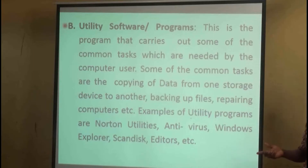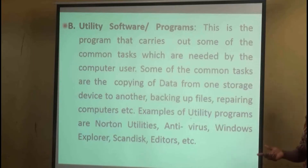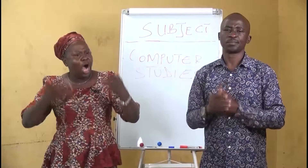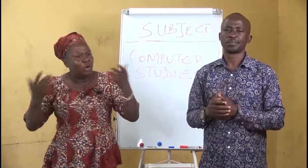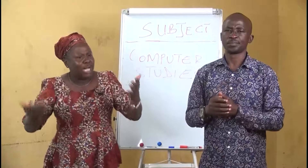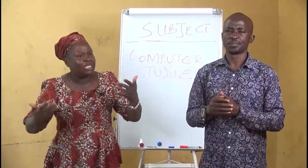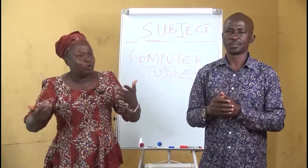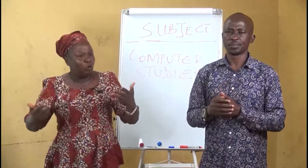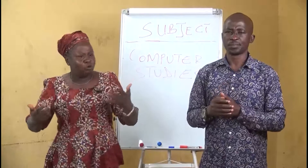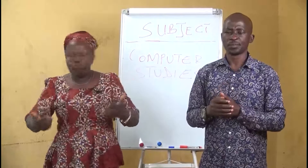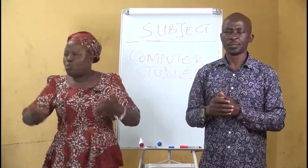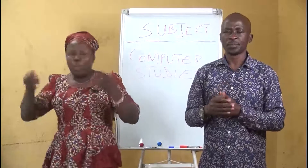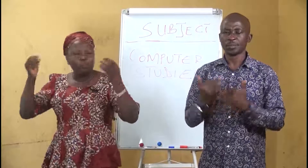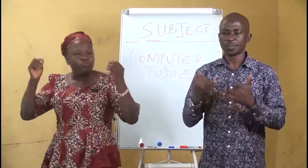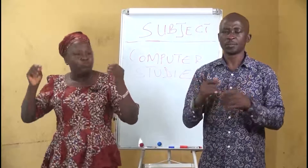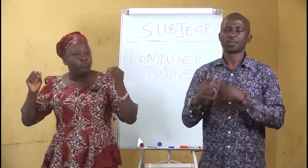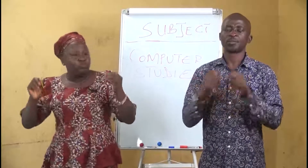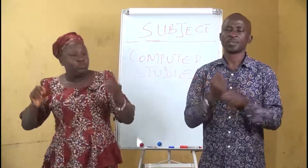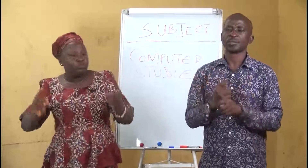forth. And what are the type of